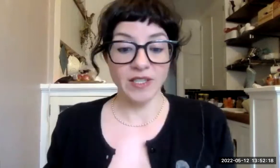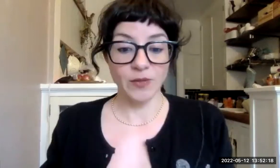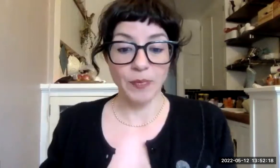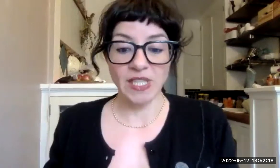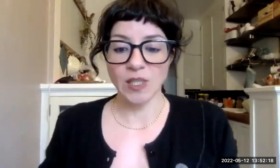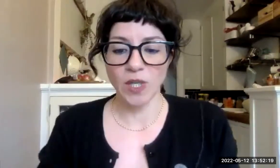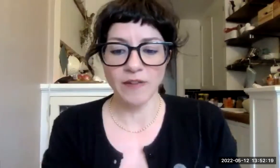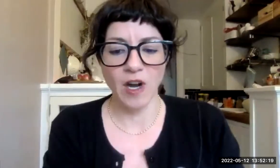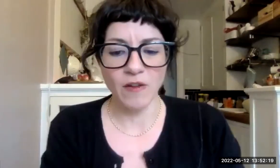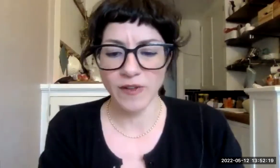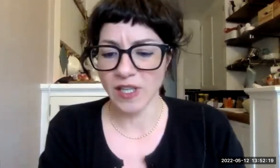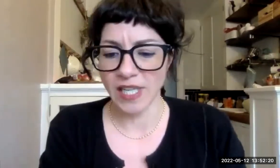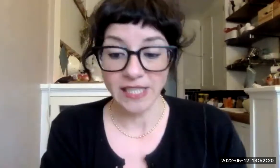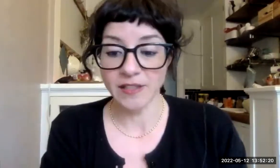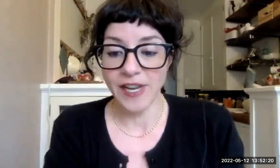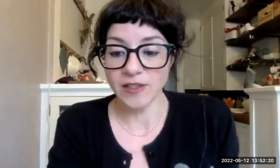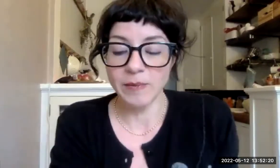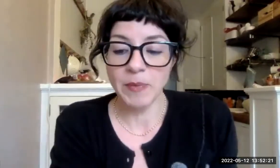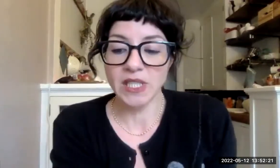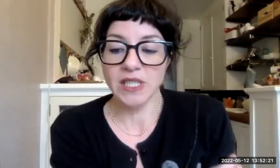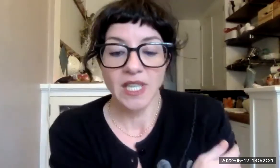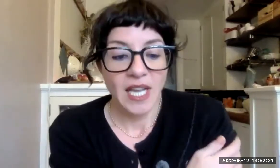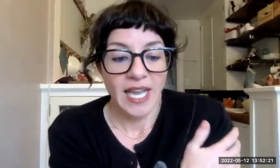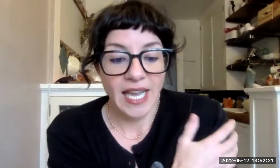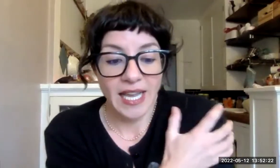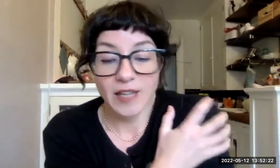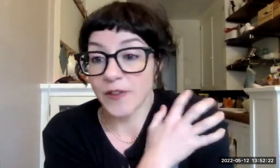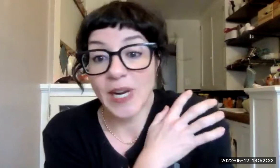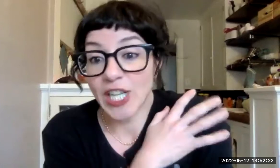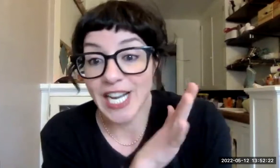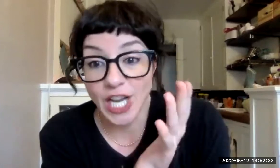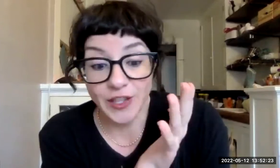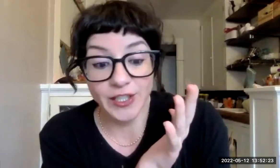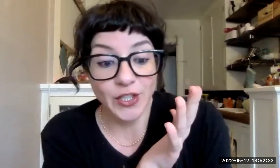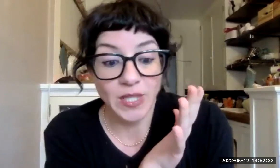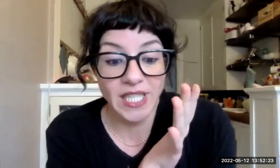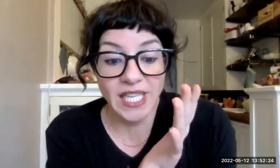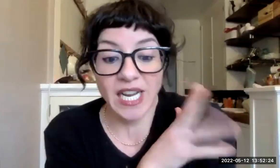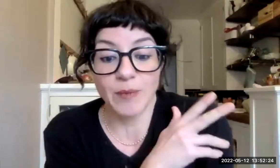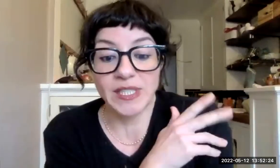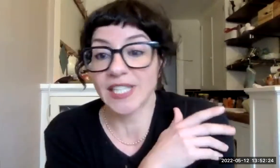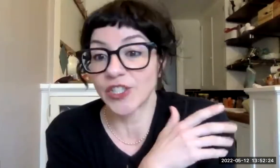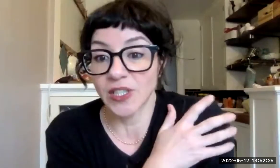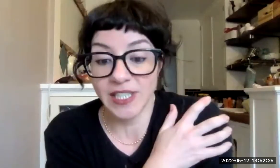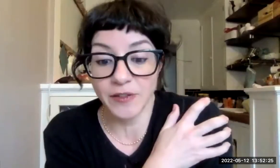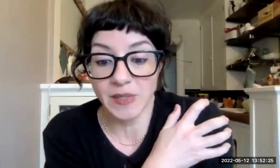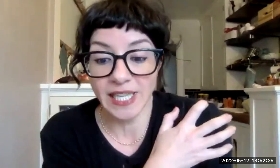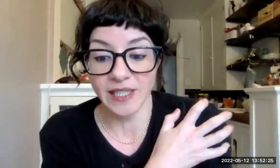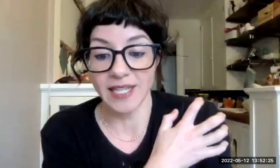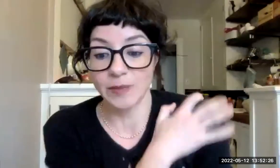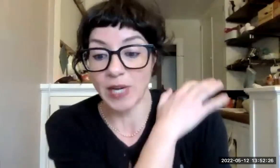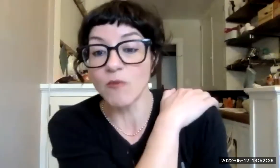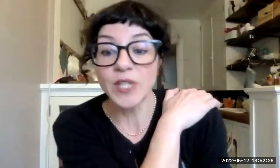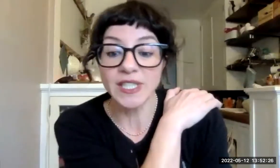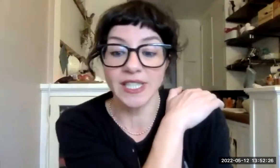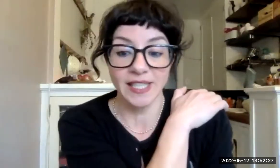Altogether, this represents the work of over a dozen faculty members. And for the record, I had nothing to do with it besides cheerleading from the